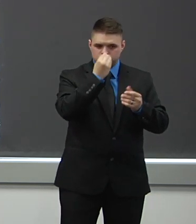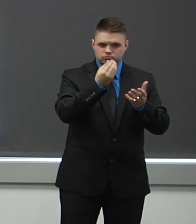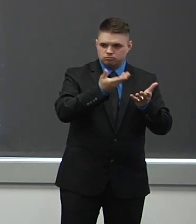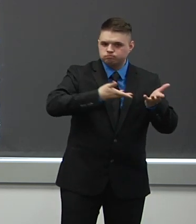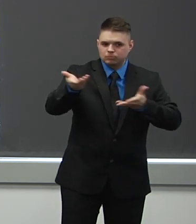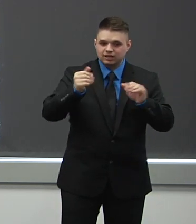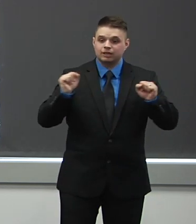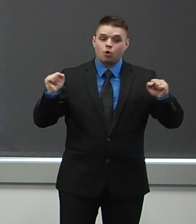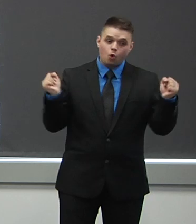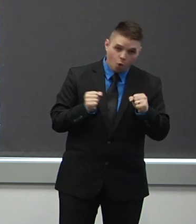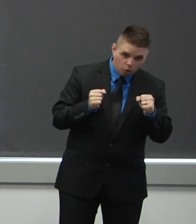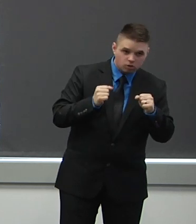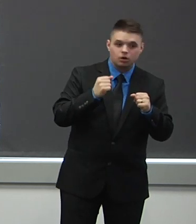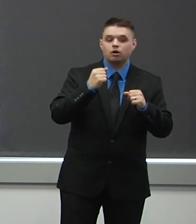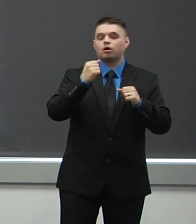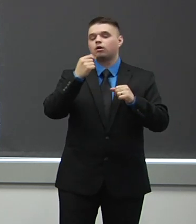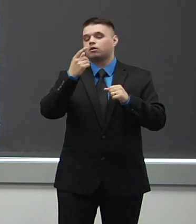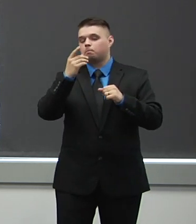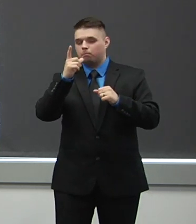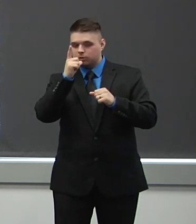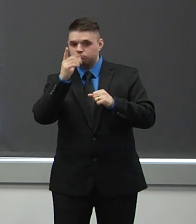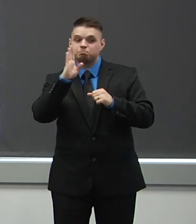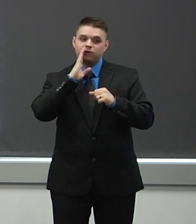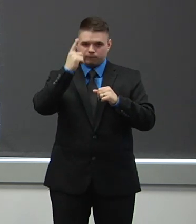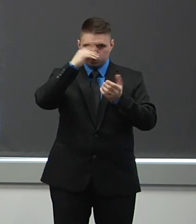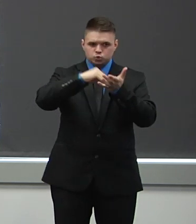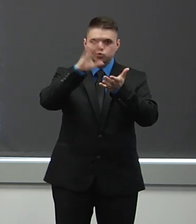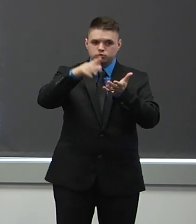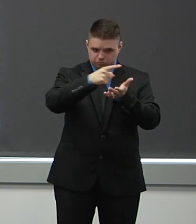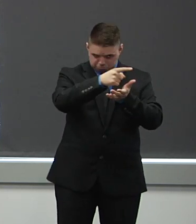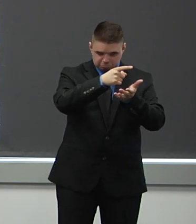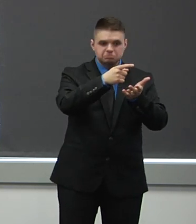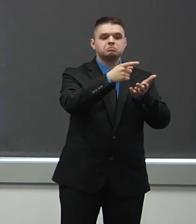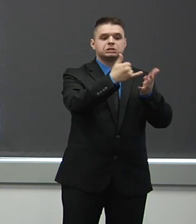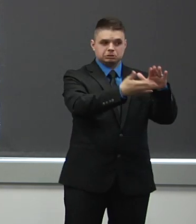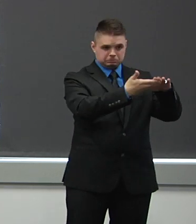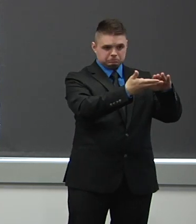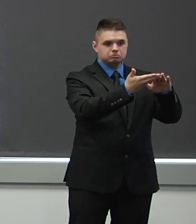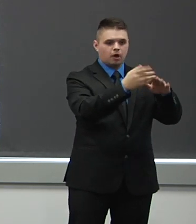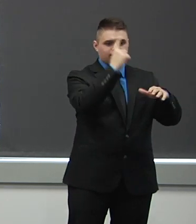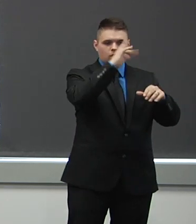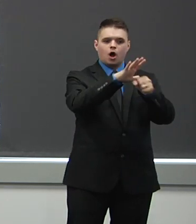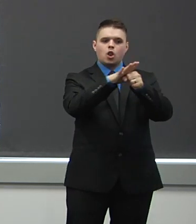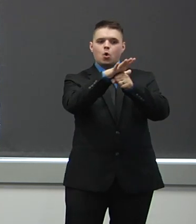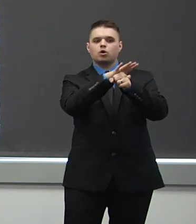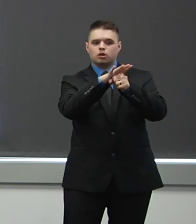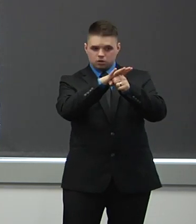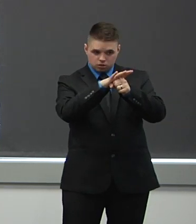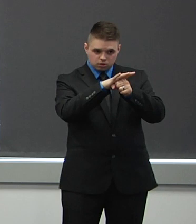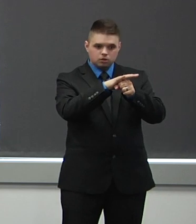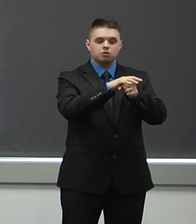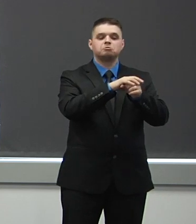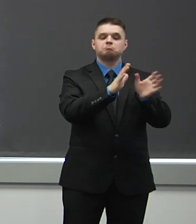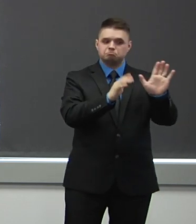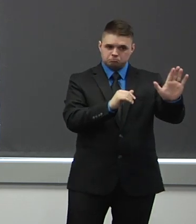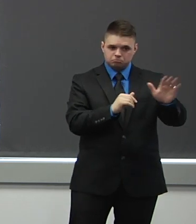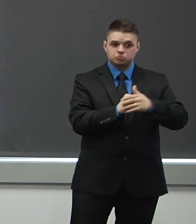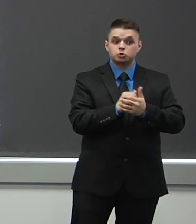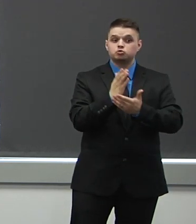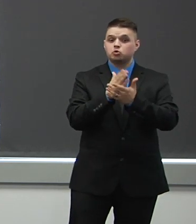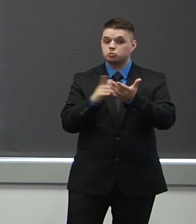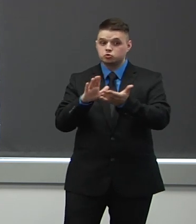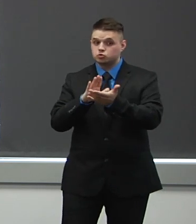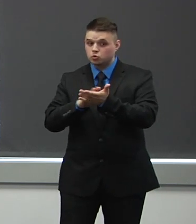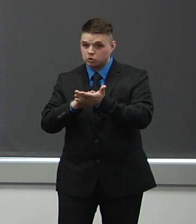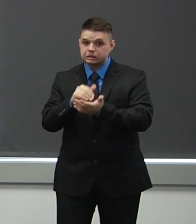students across their several-mile district. And I know that school personnel around the state are working hard to ensure that our